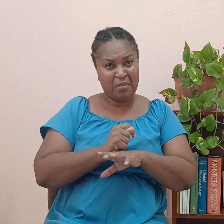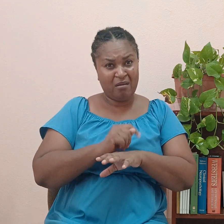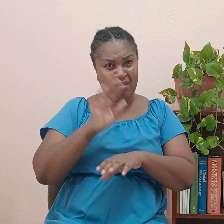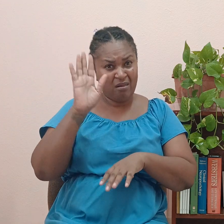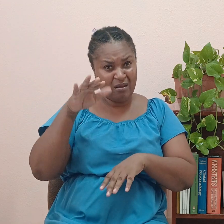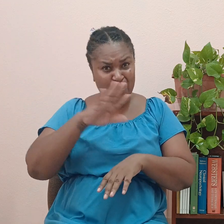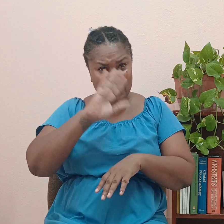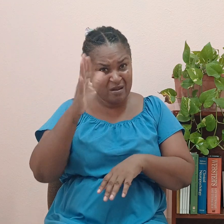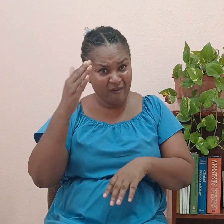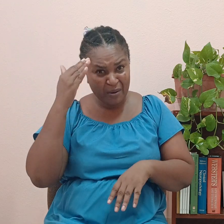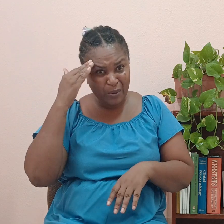your midst?